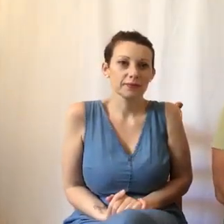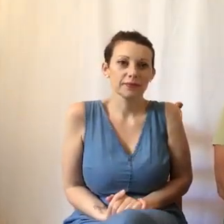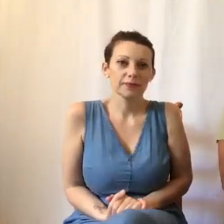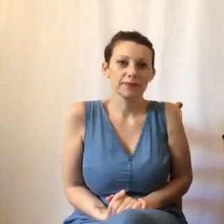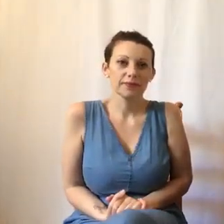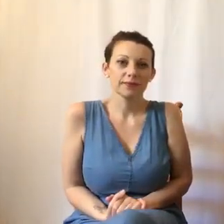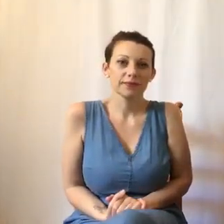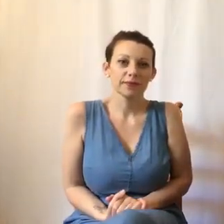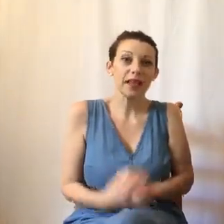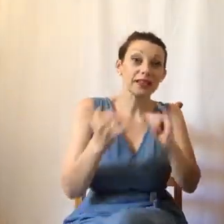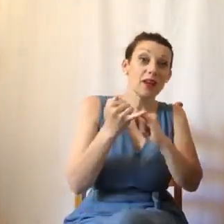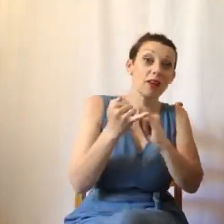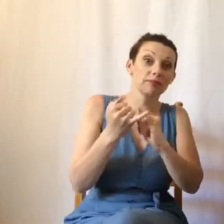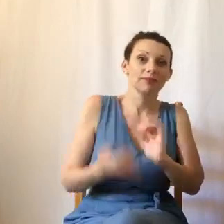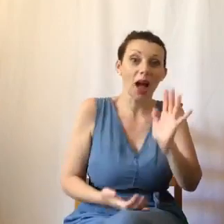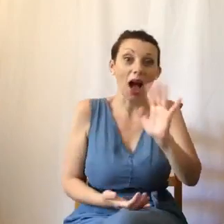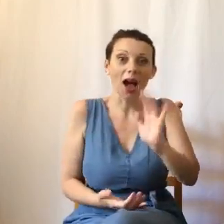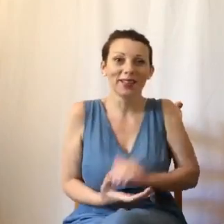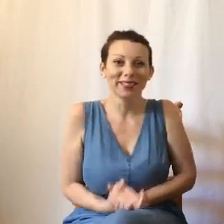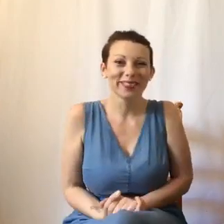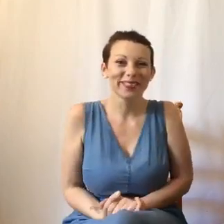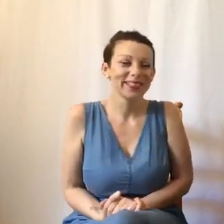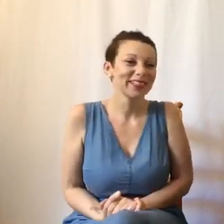Hello, Sherry. and Sarah.